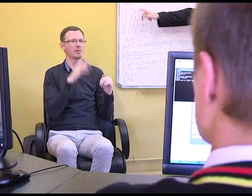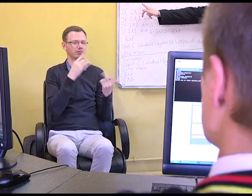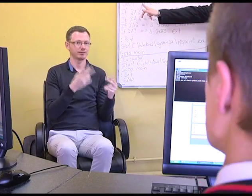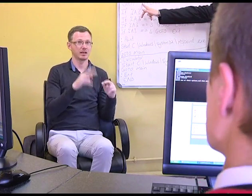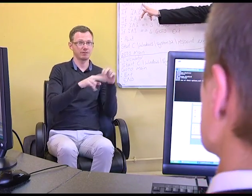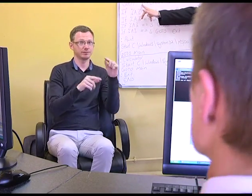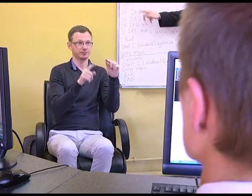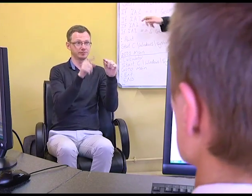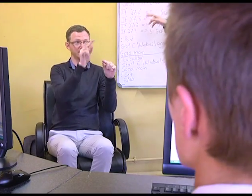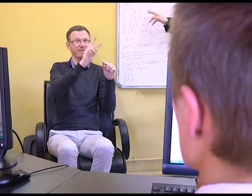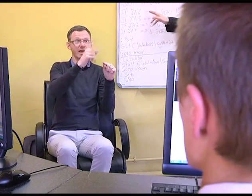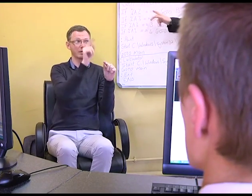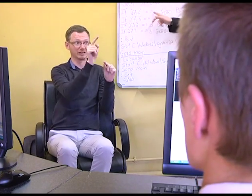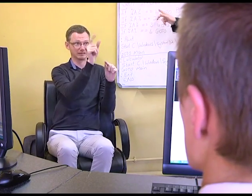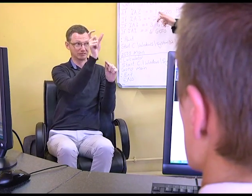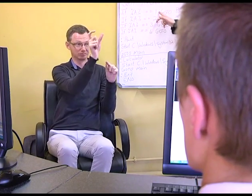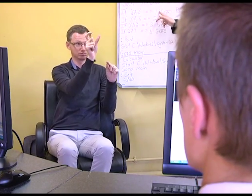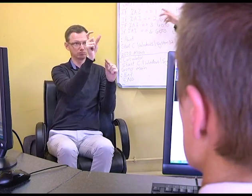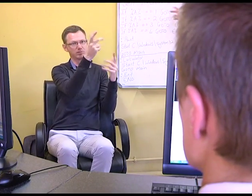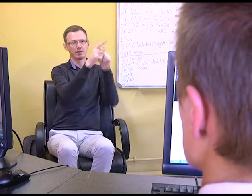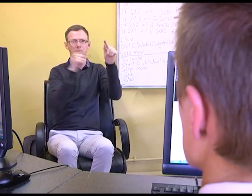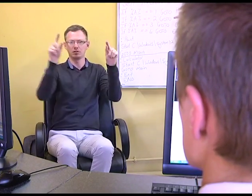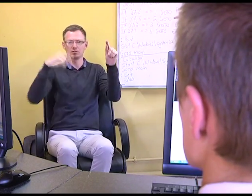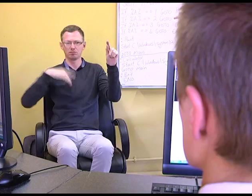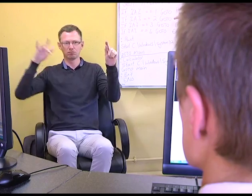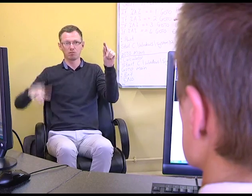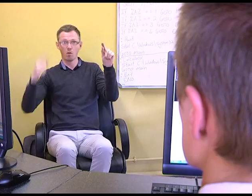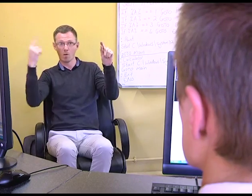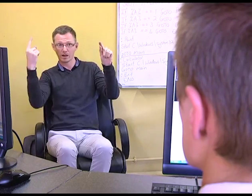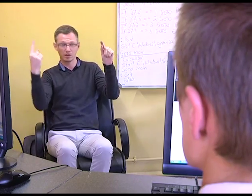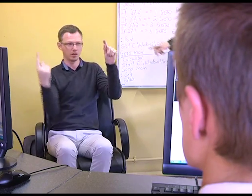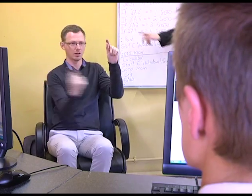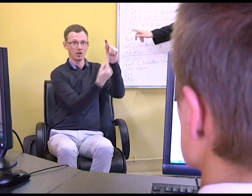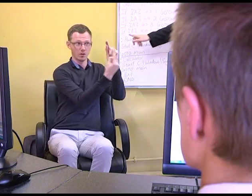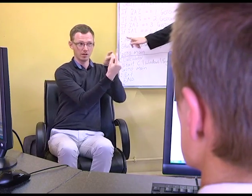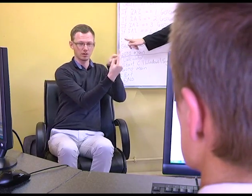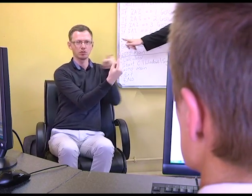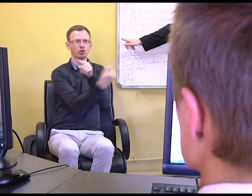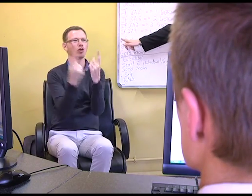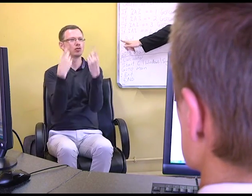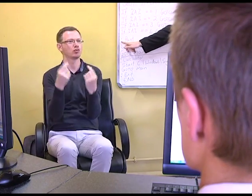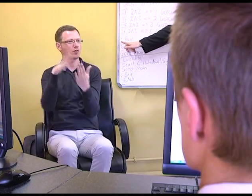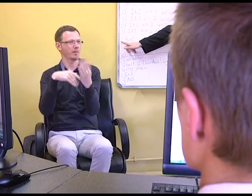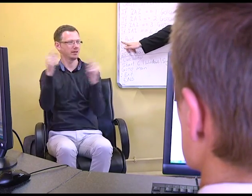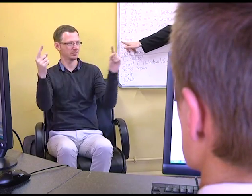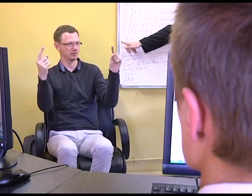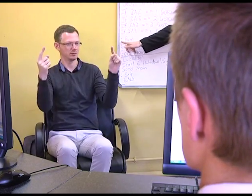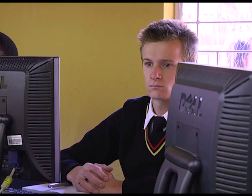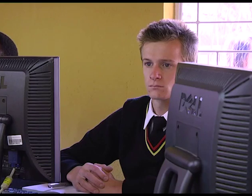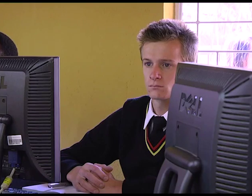which you declared as A, equals to 1, it should go to Paint. Now it reads this colon first as number 1.